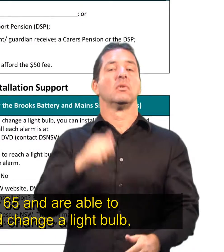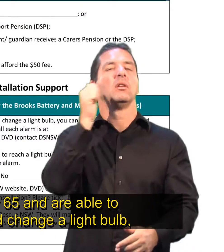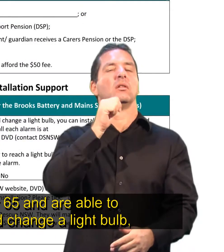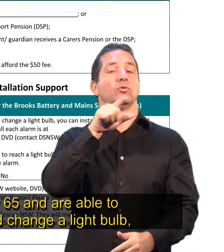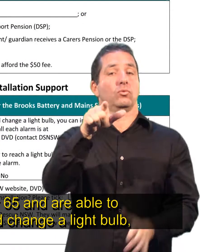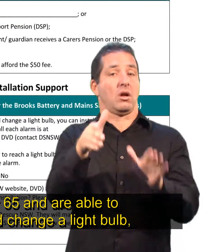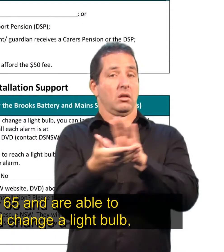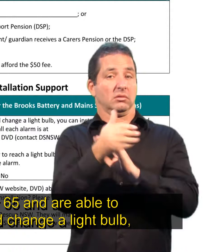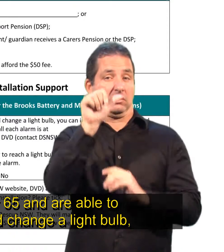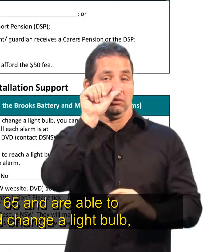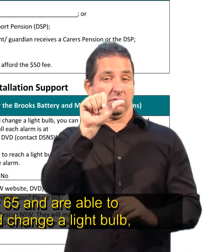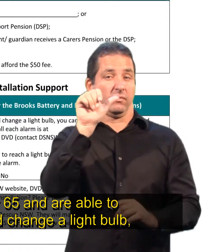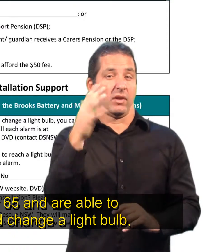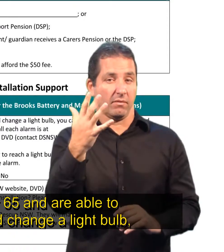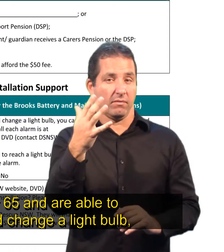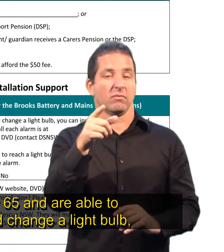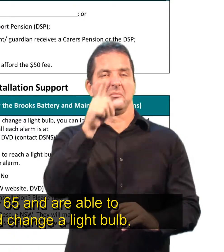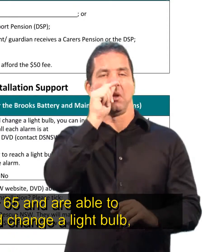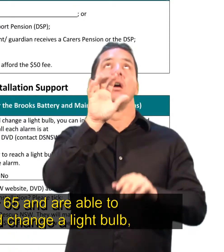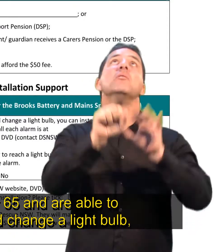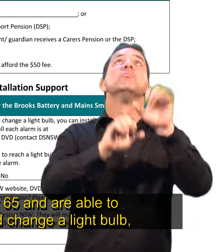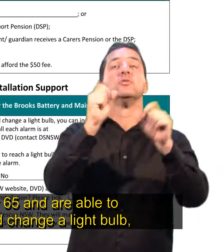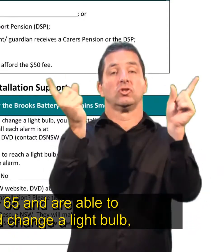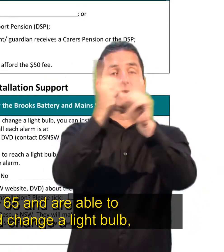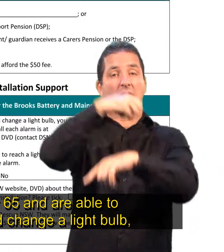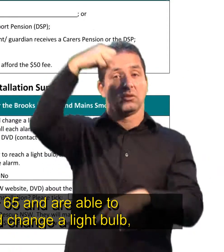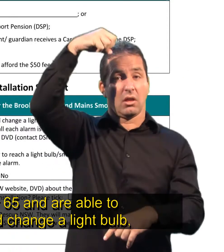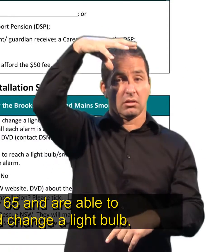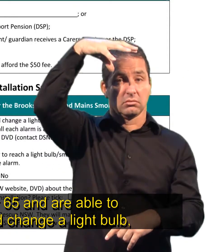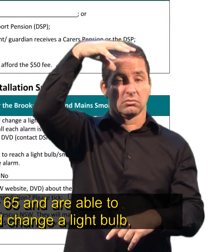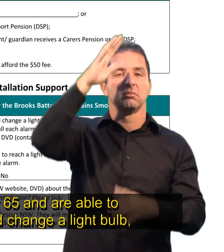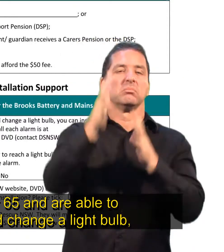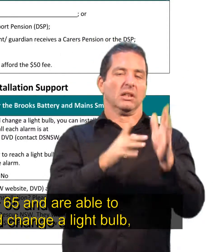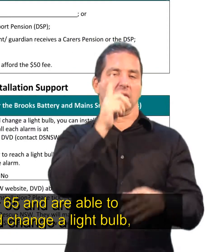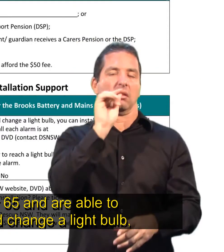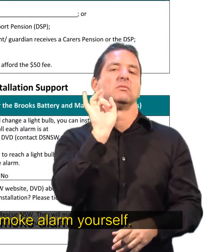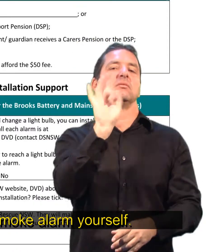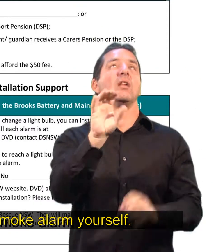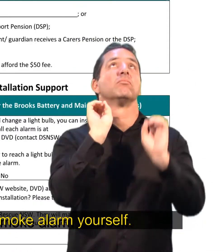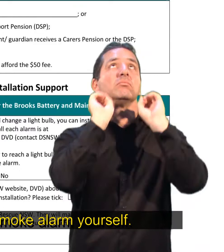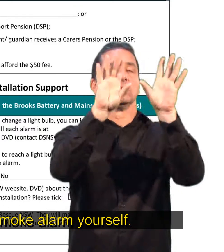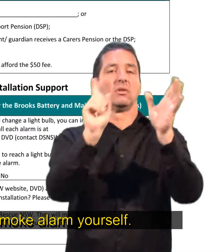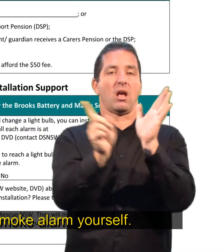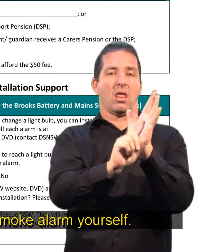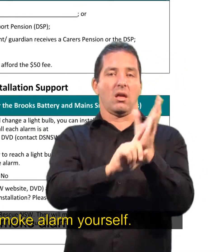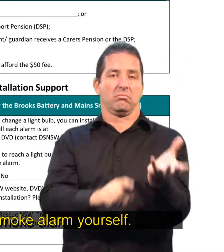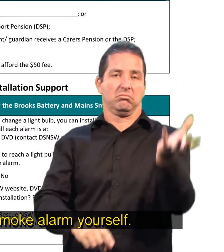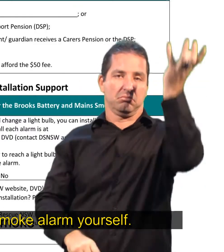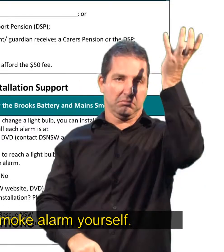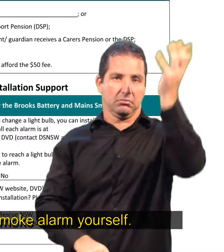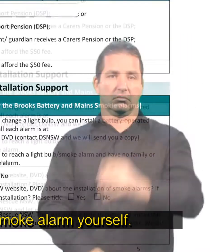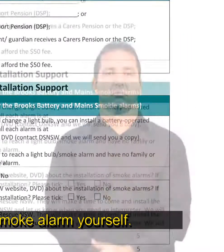If you are under 65 and are able to climb a ladder and change a light bulb, you can install a smoke